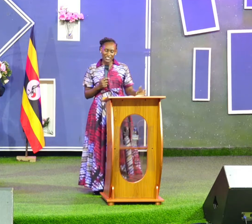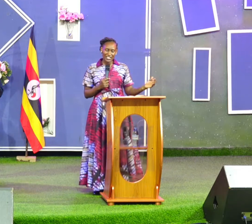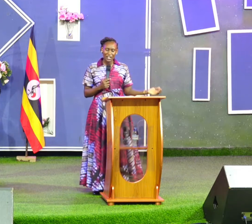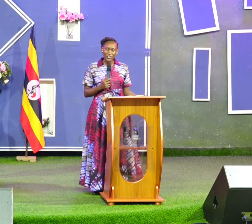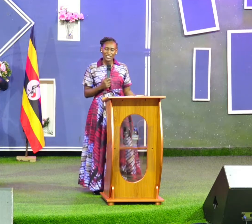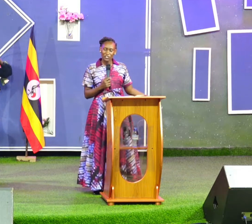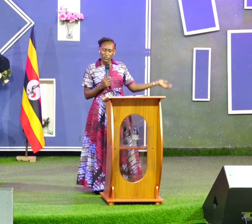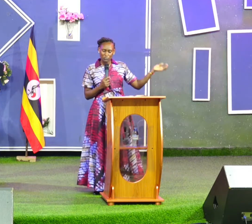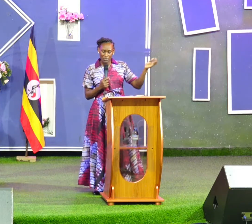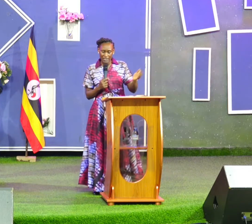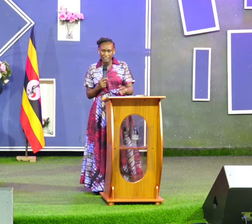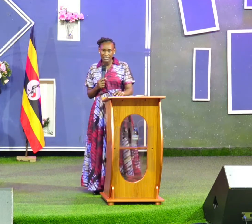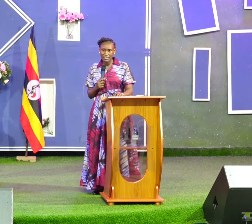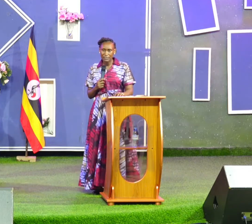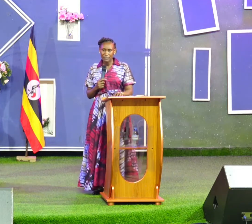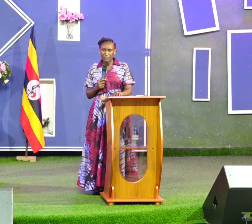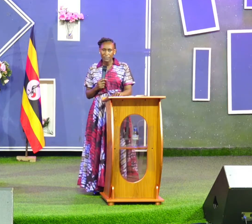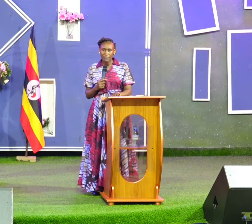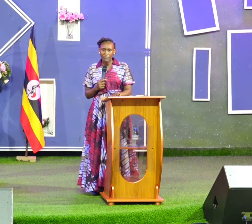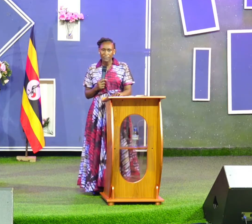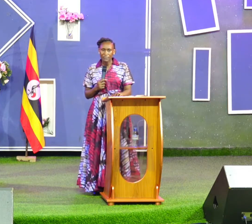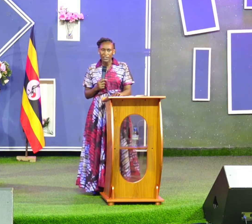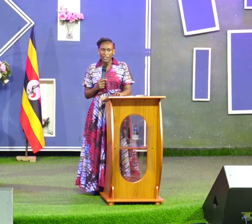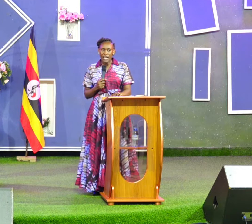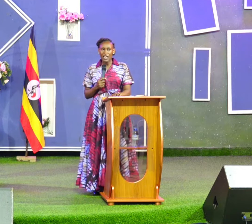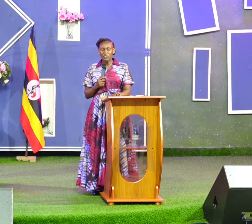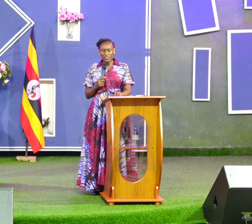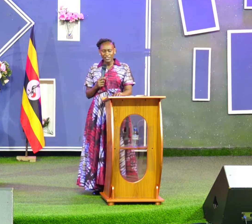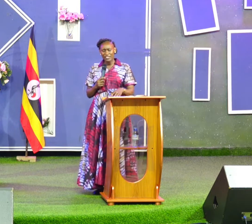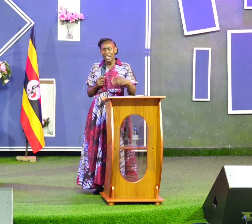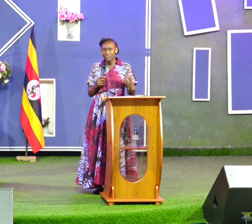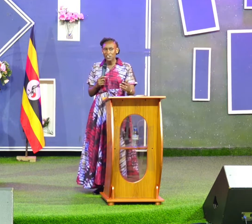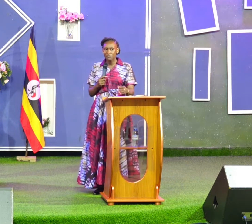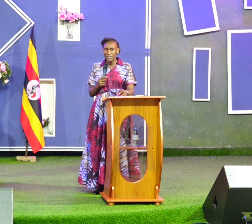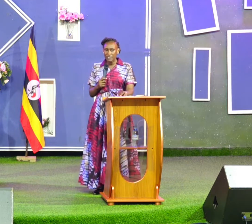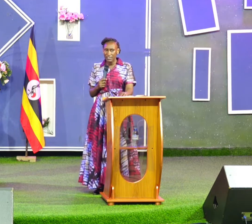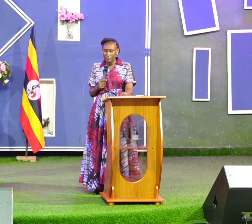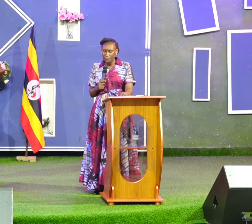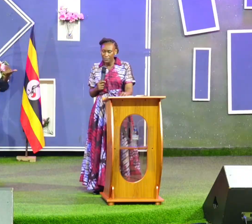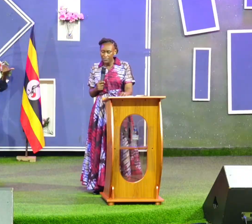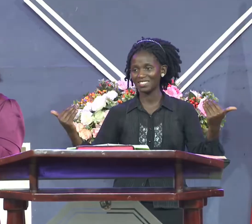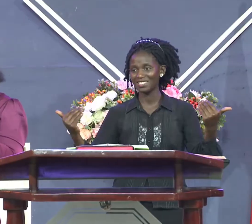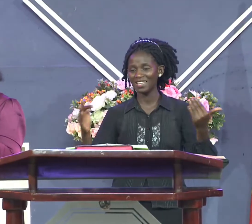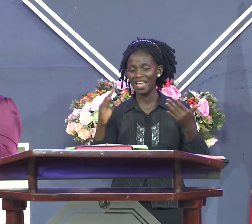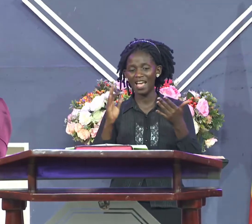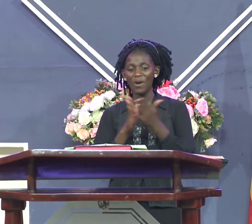And in such a way still you beat. And you think that after you've beaten